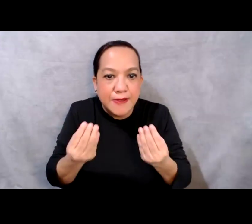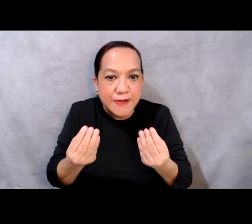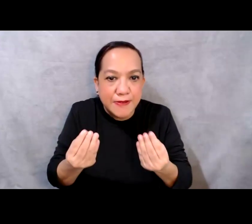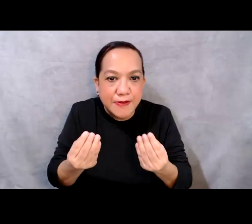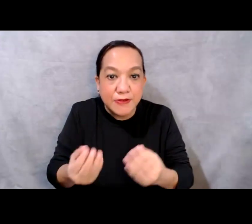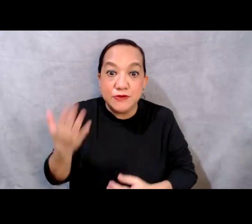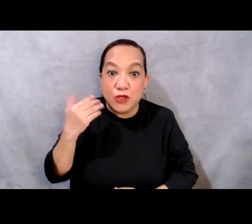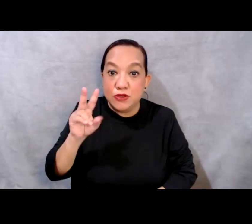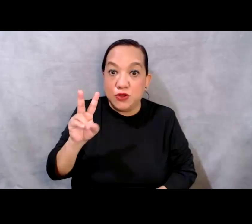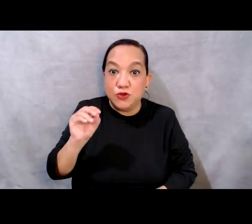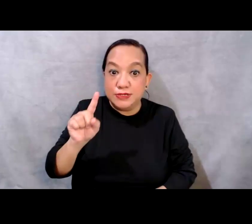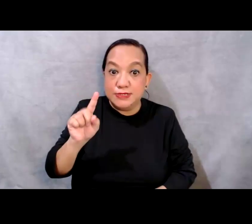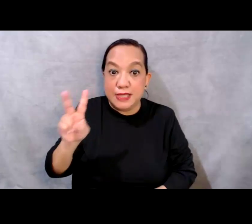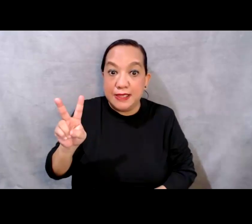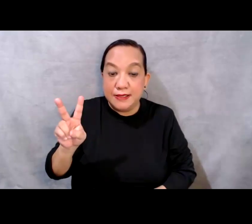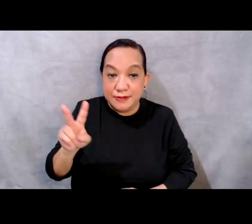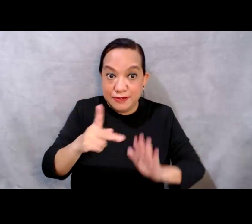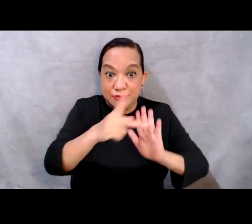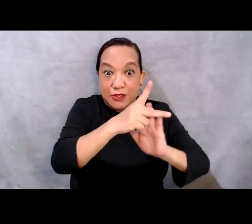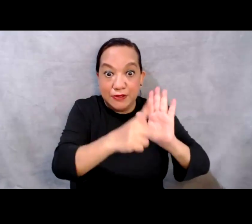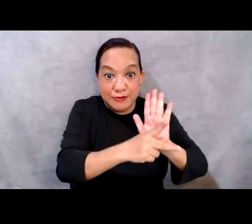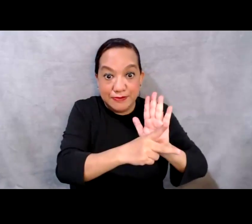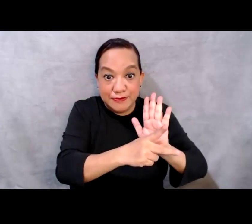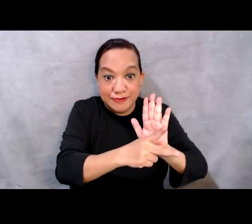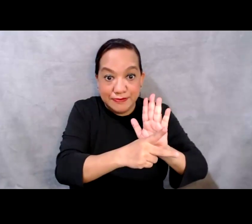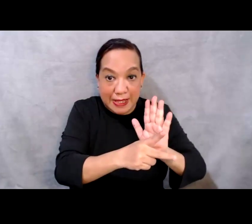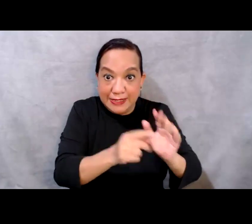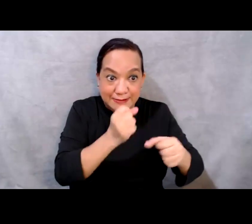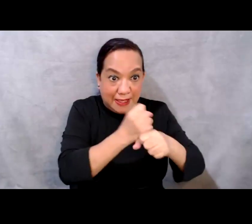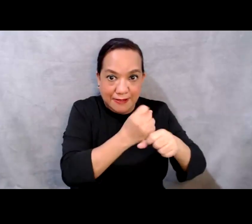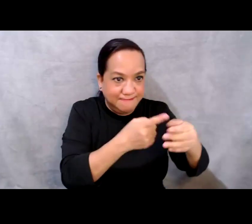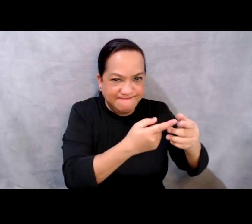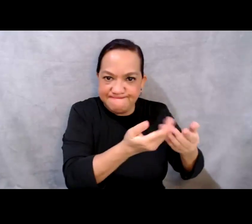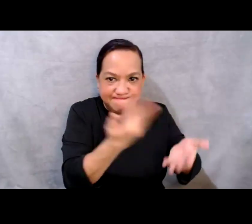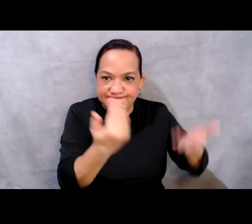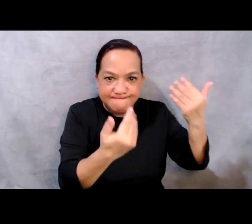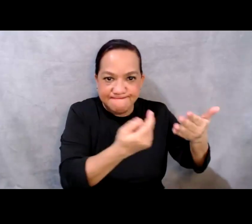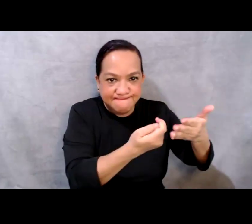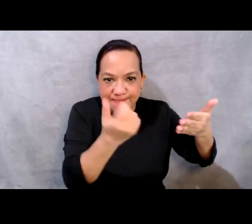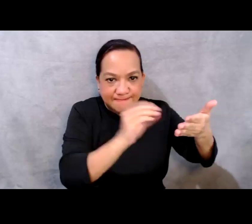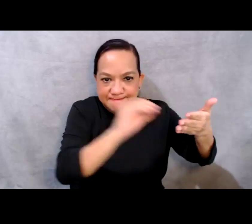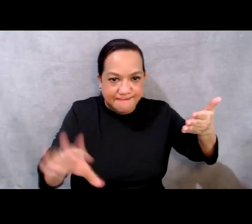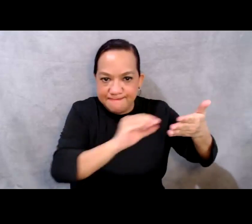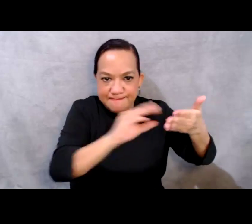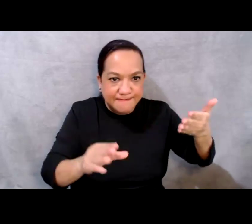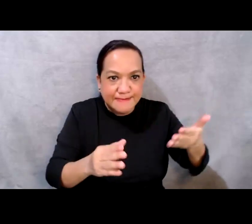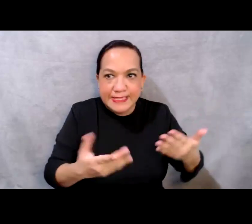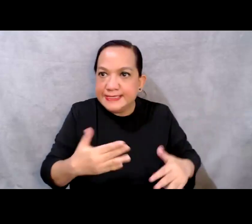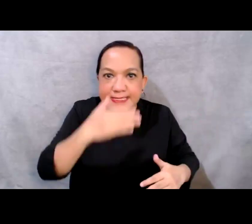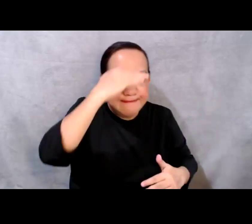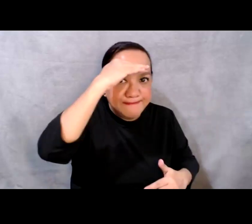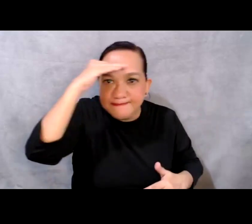panel was taken away. Management was also not required to consult communities in the process of coming up with an action